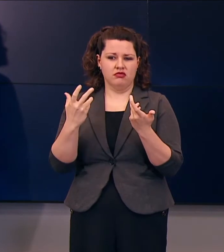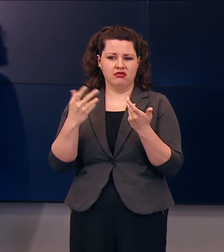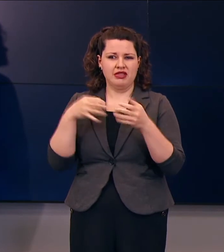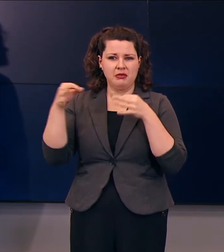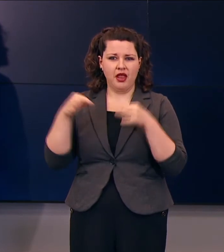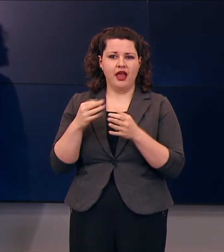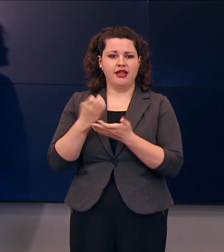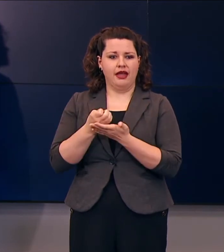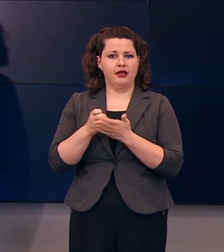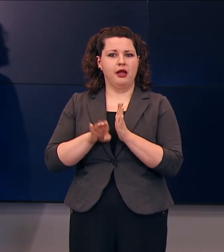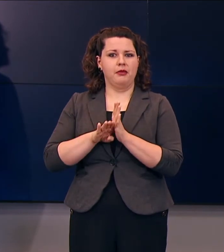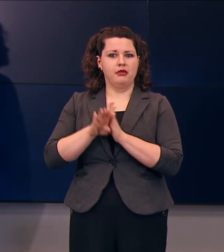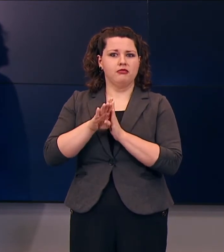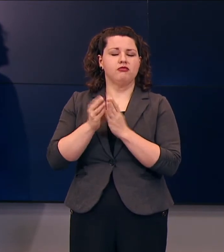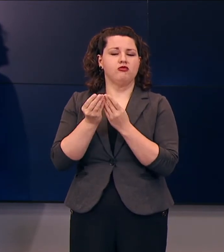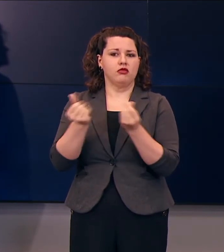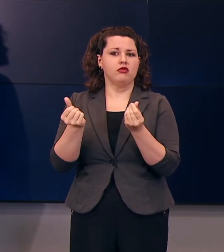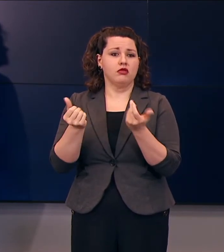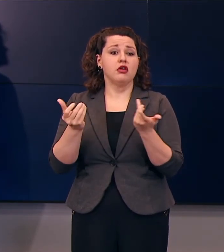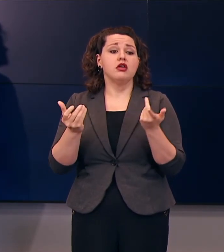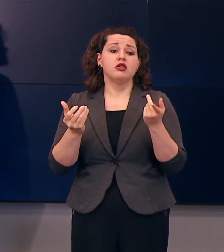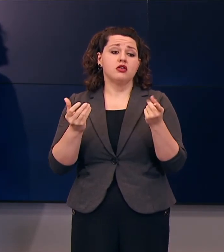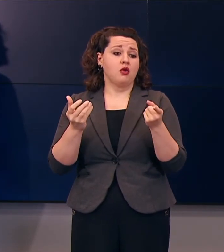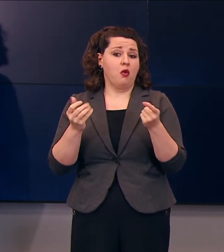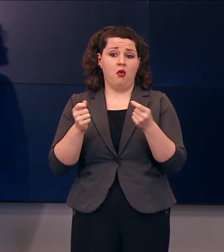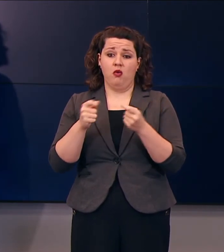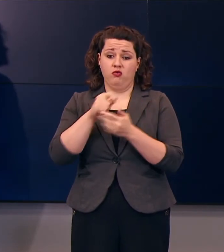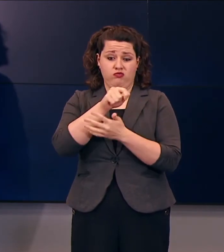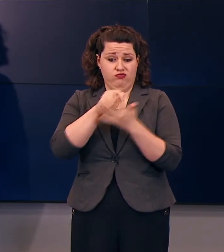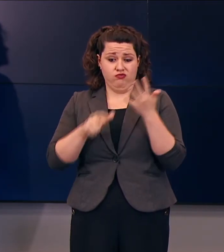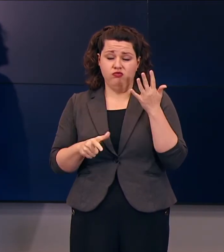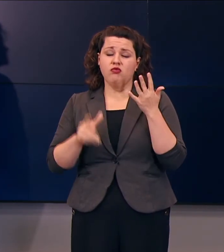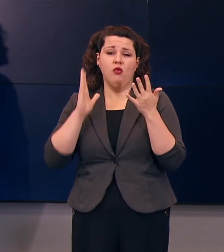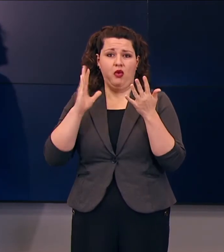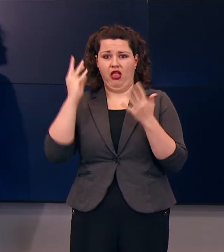recovery. So it almost, Rod, all of the above will be things that we'll be